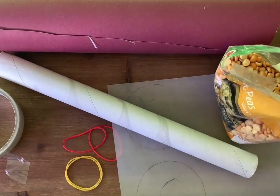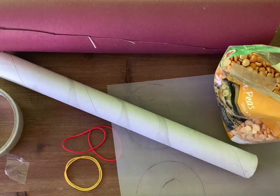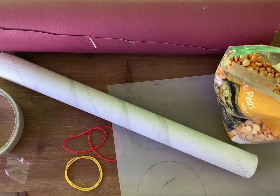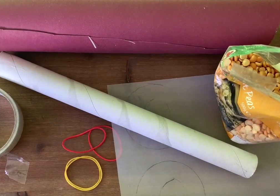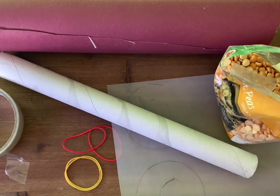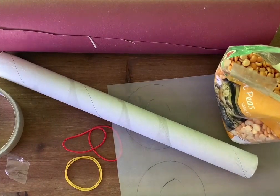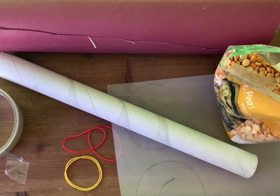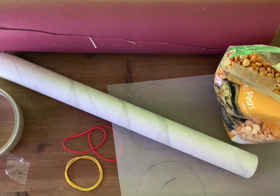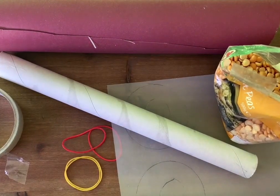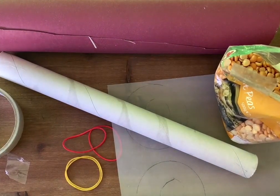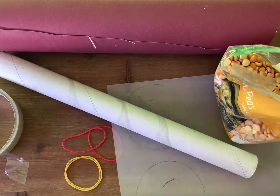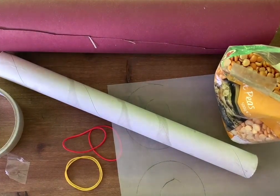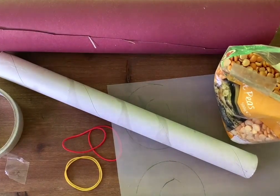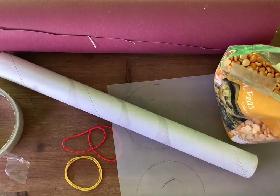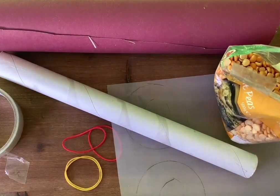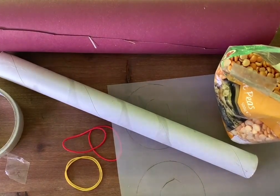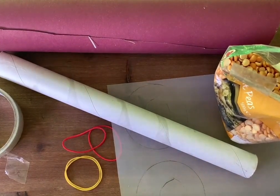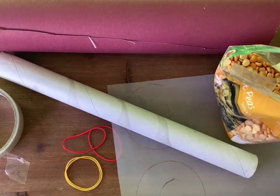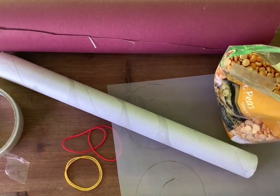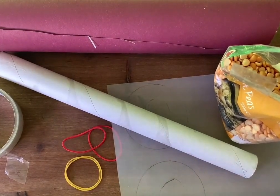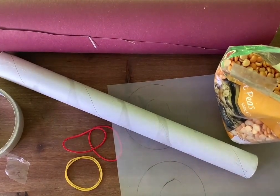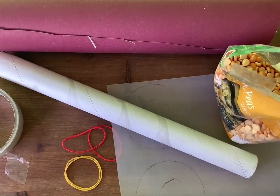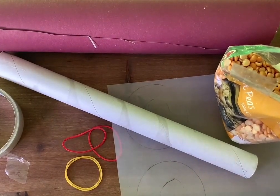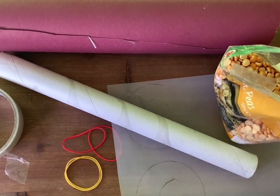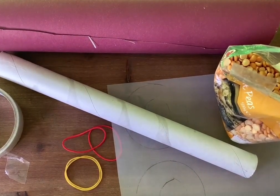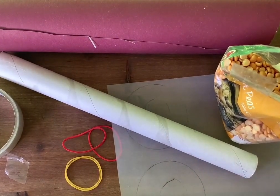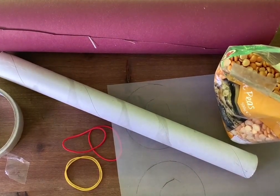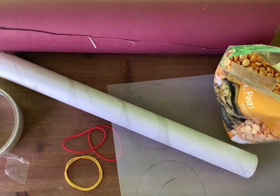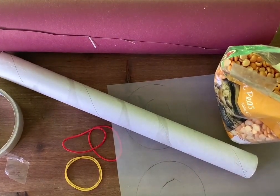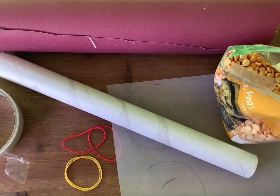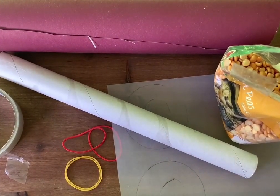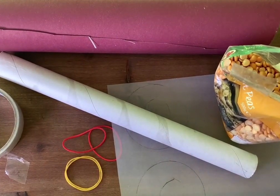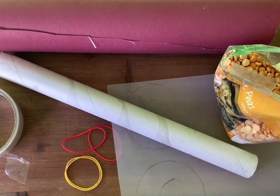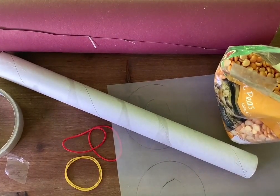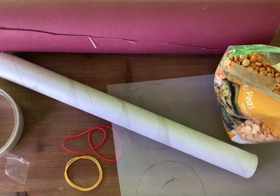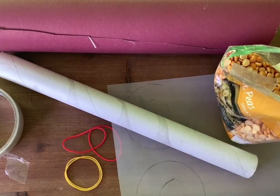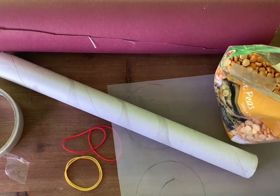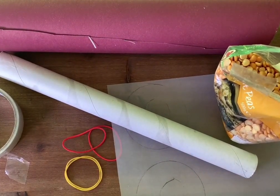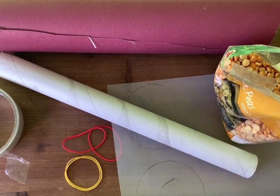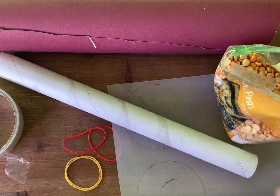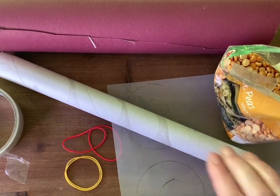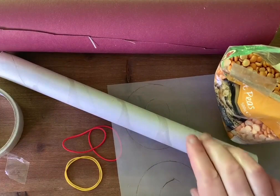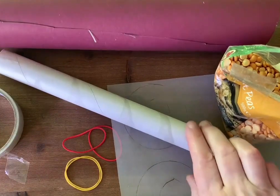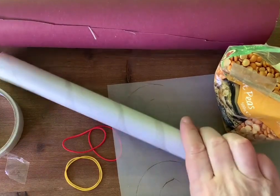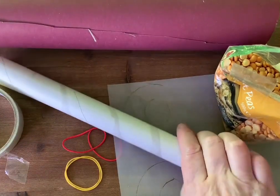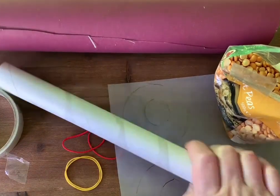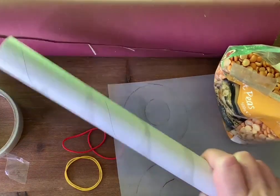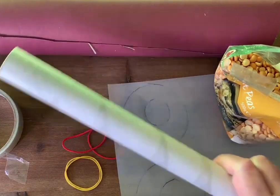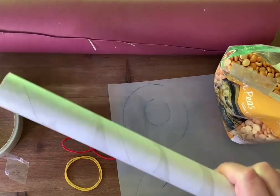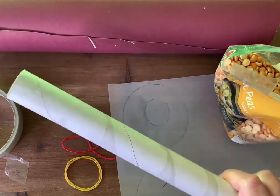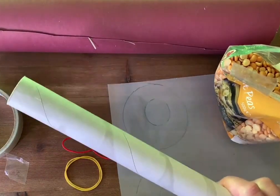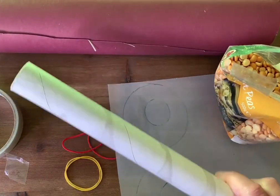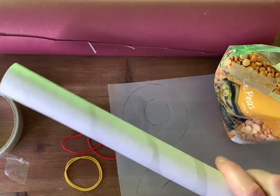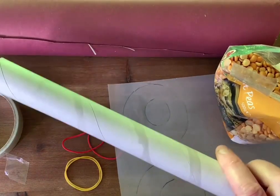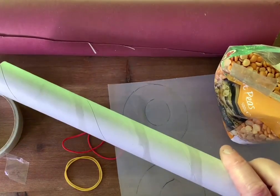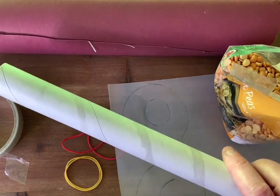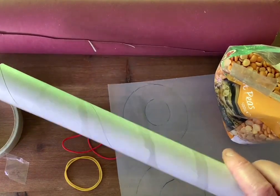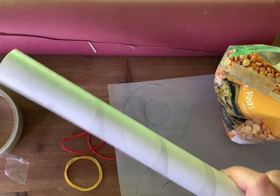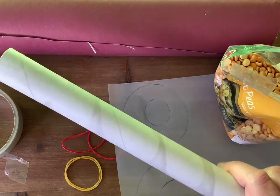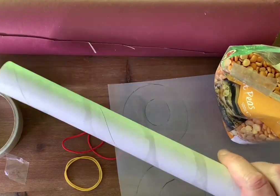So, on to making our rain stick. A few things that we should gather. The inside roll, a cardboard tube